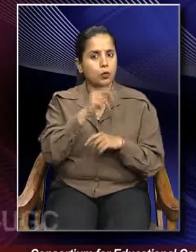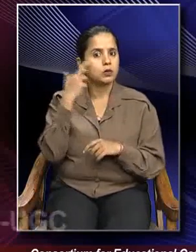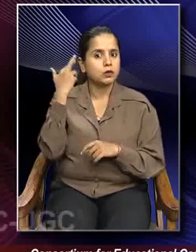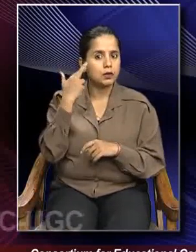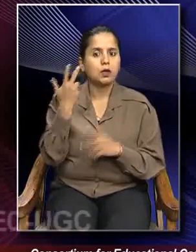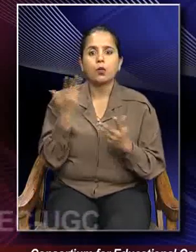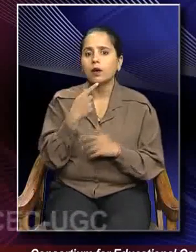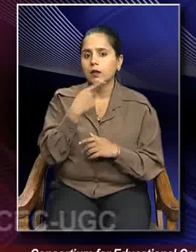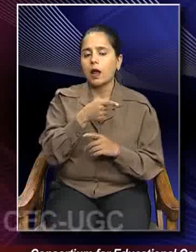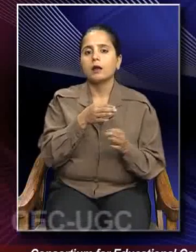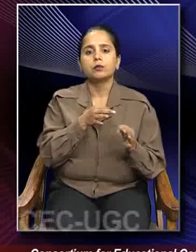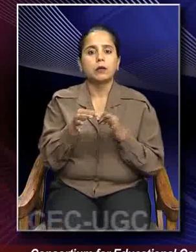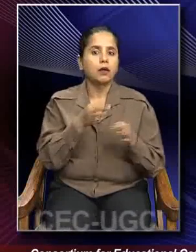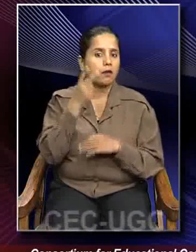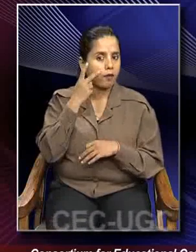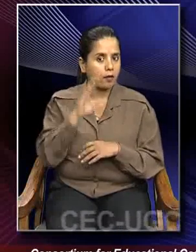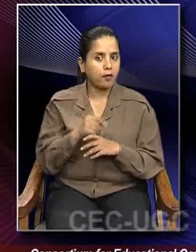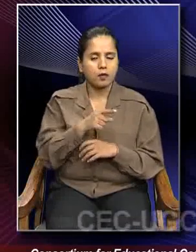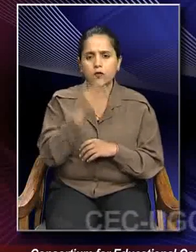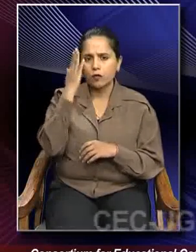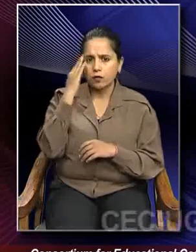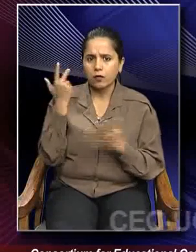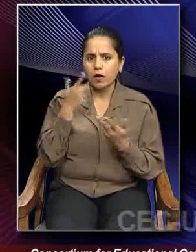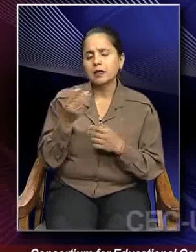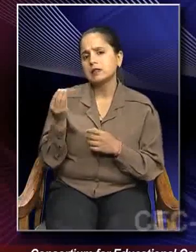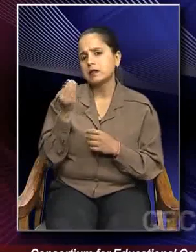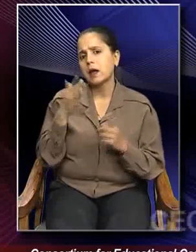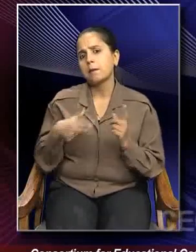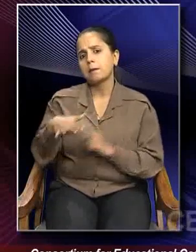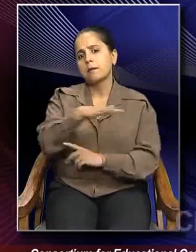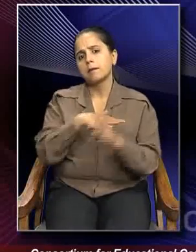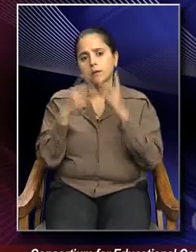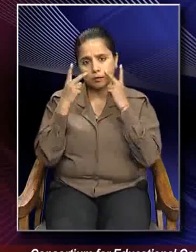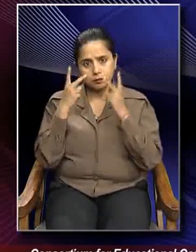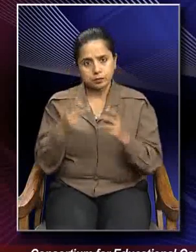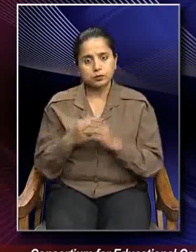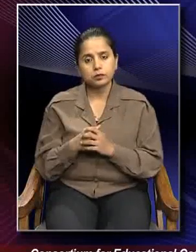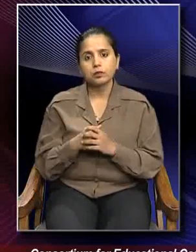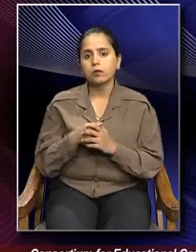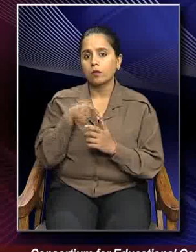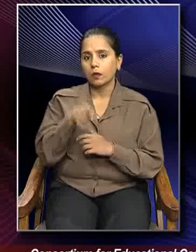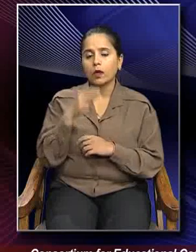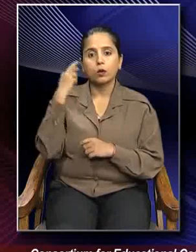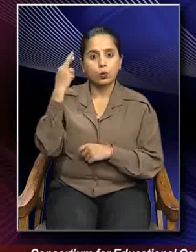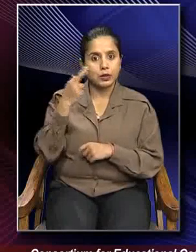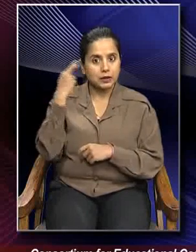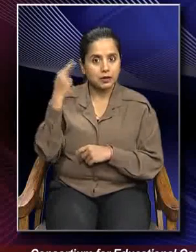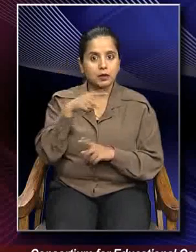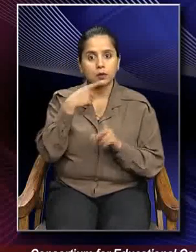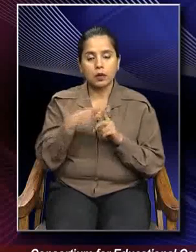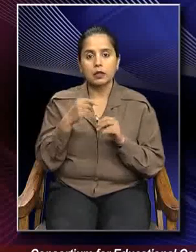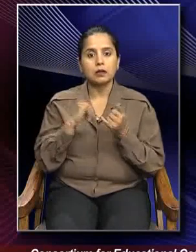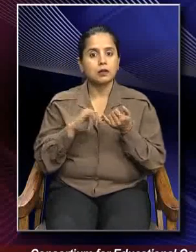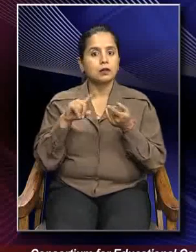that it explains why in some cases, though the cause, that is the